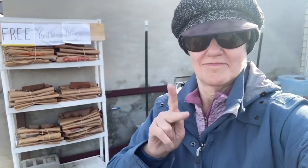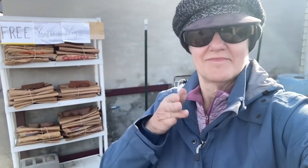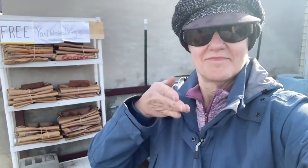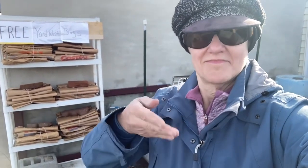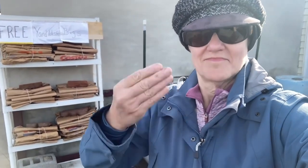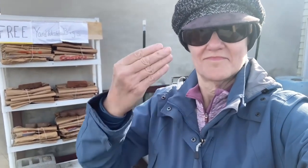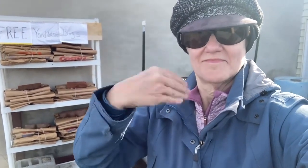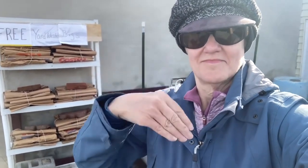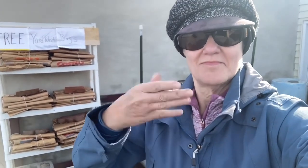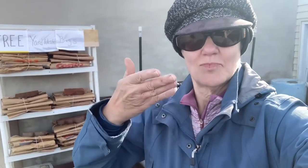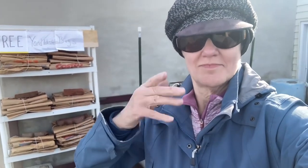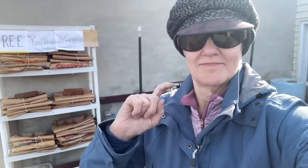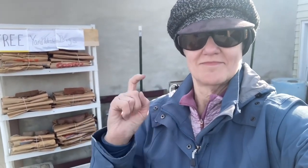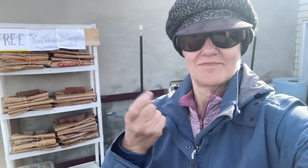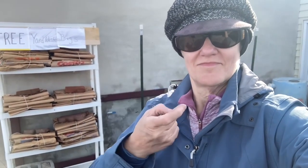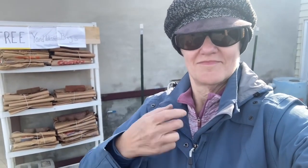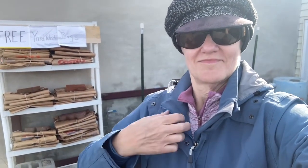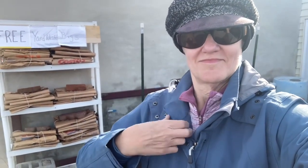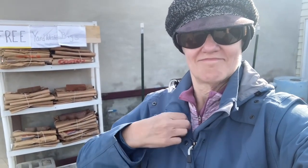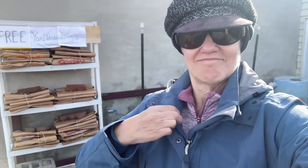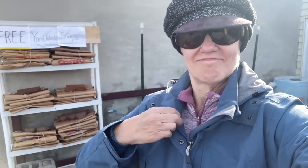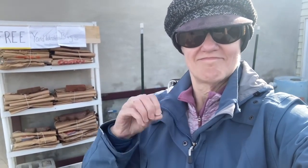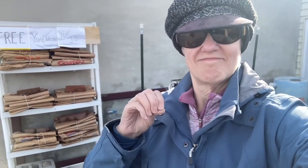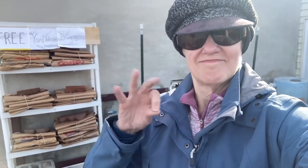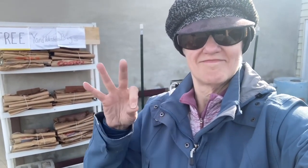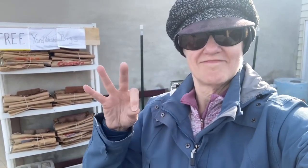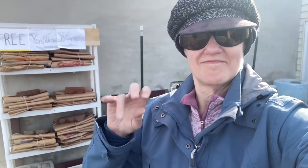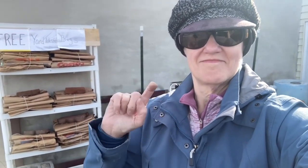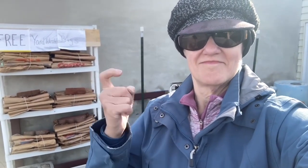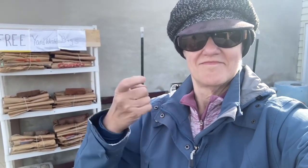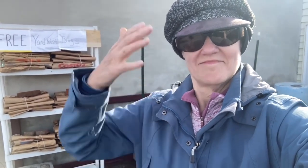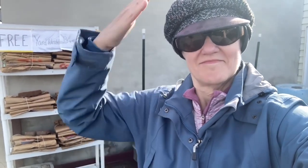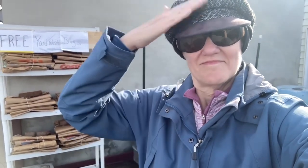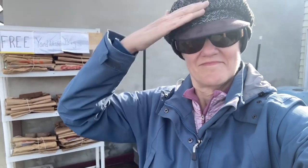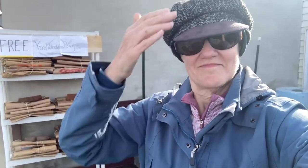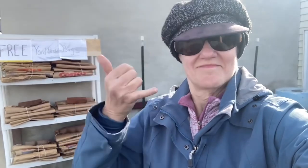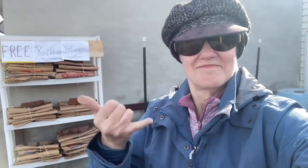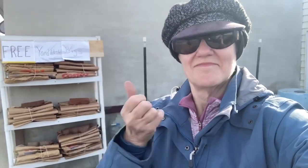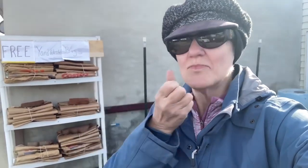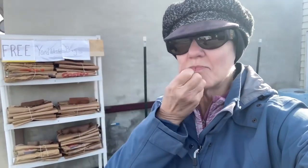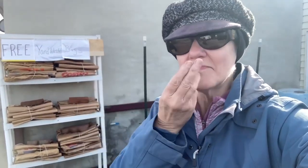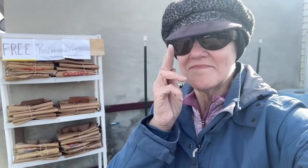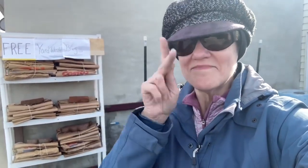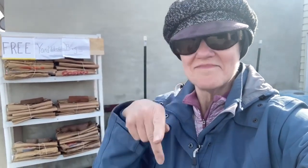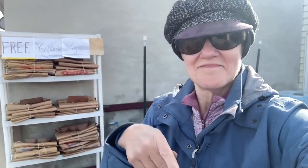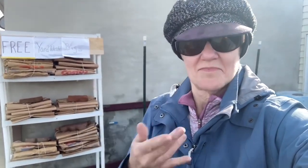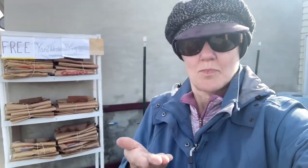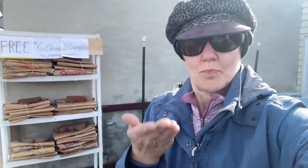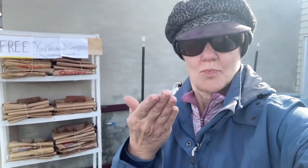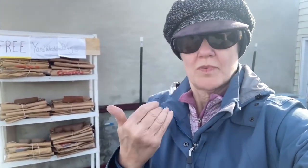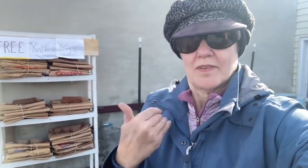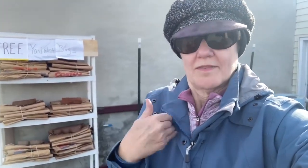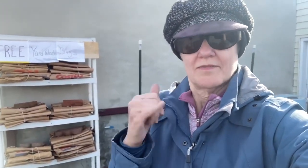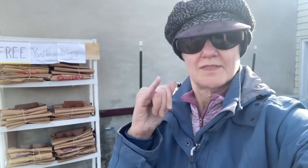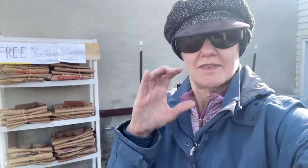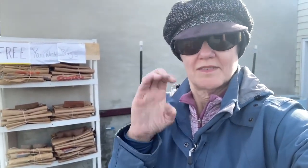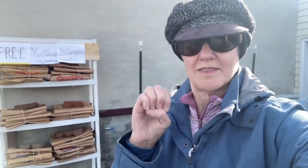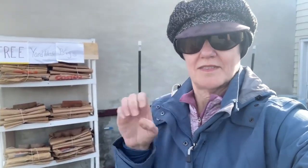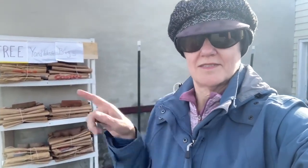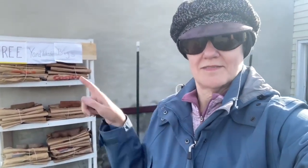It's time for lunch now. So after I eat, we'll come back. Well, I'll probably have changed out of my coat and maybe a different hat. It's getting warm,